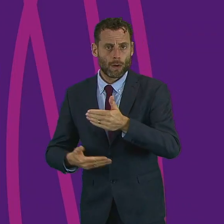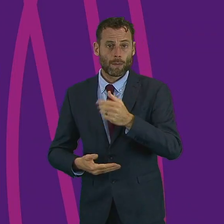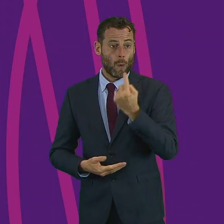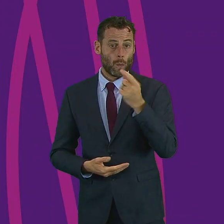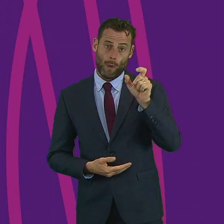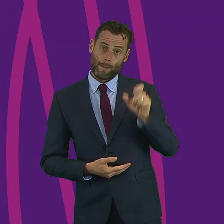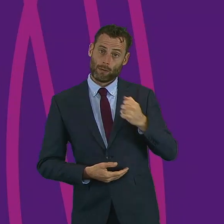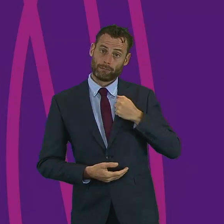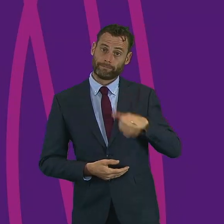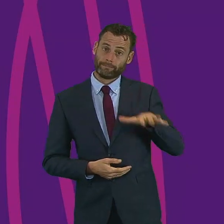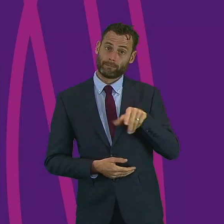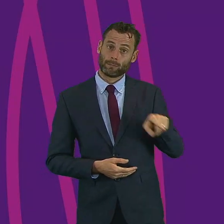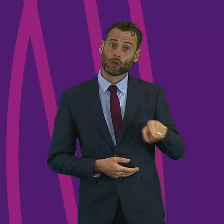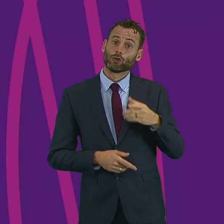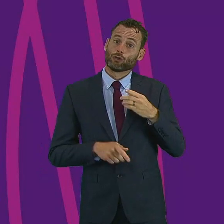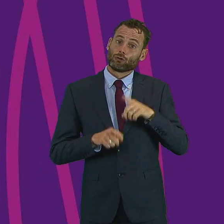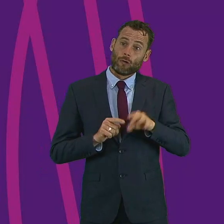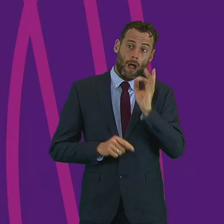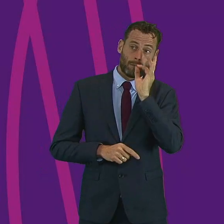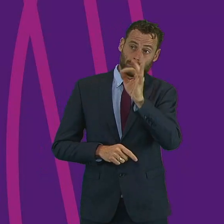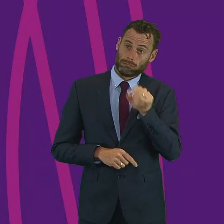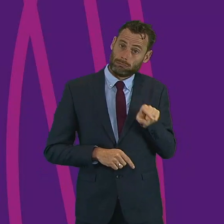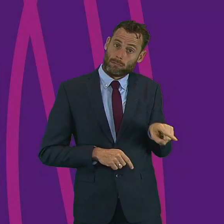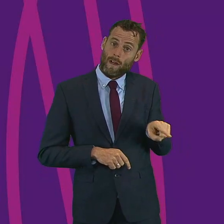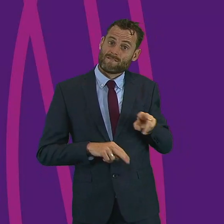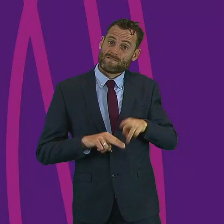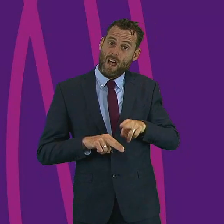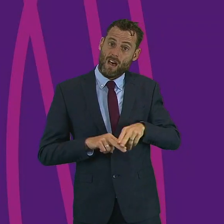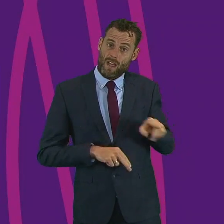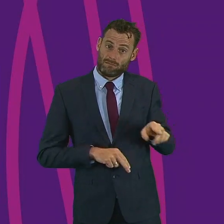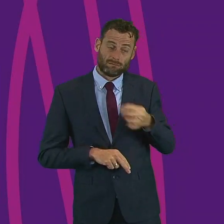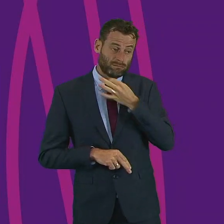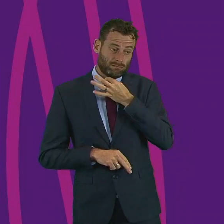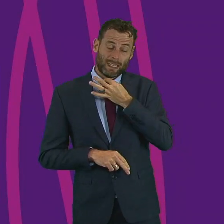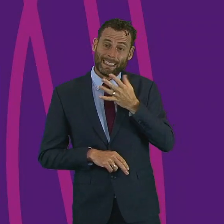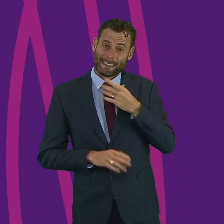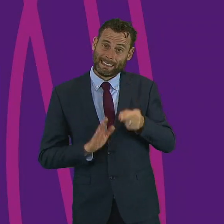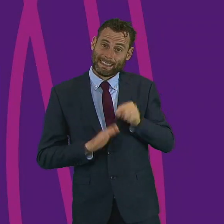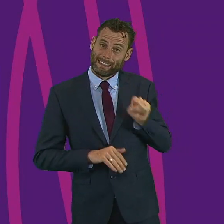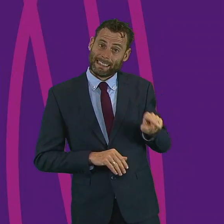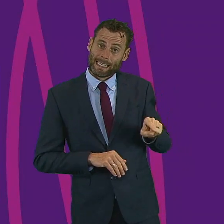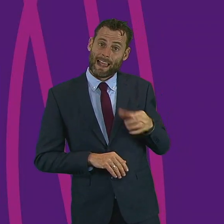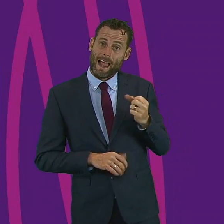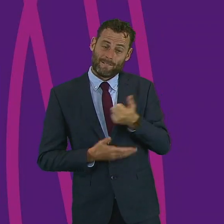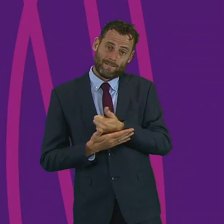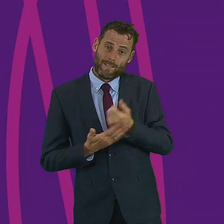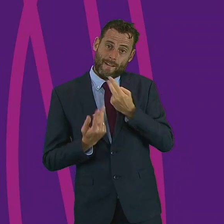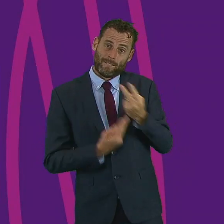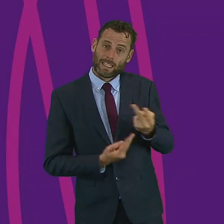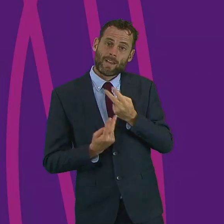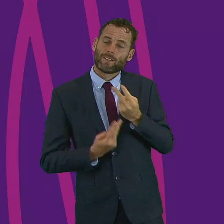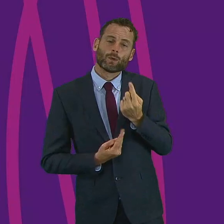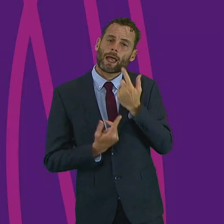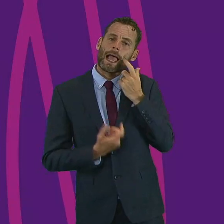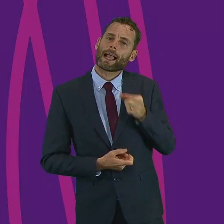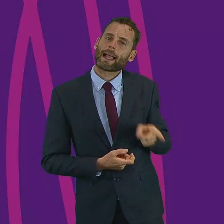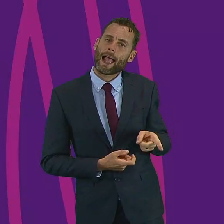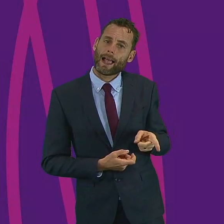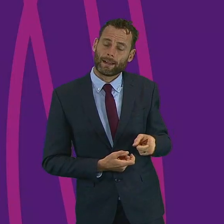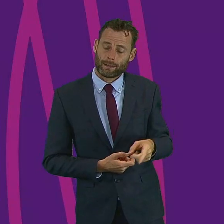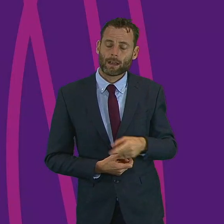under ongoing and regular review, and it is important that we do take clinical expert advice, but it's also important that we apply